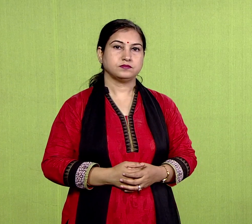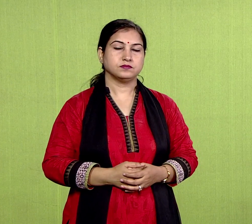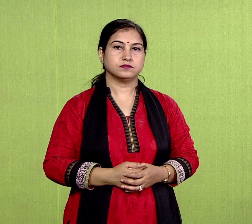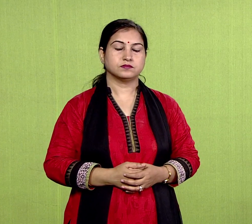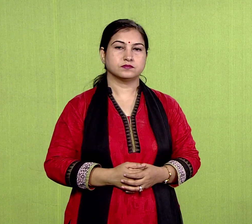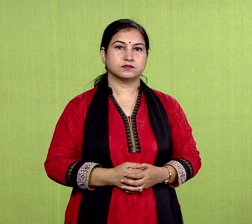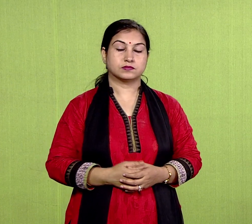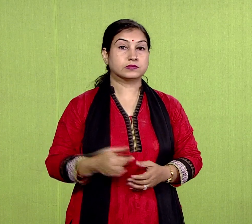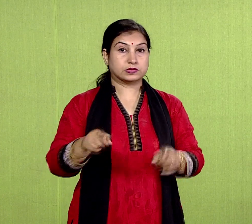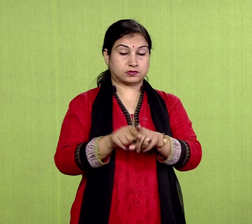Vardhaman